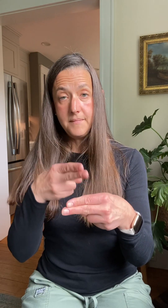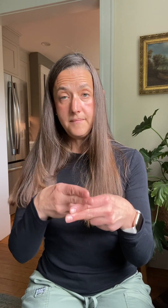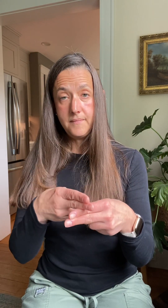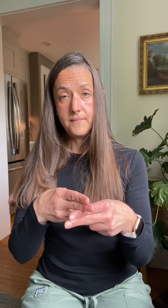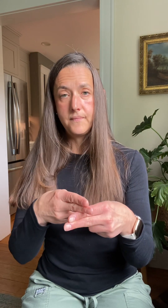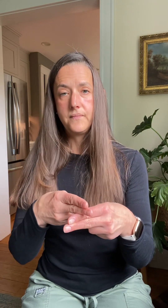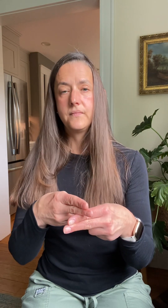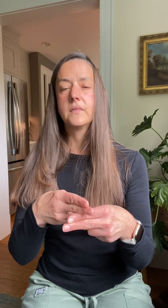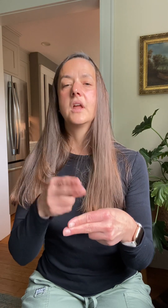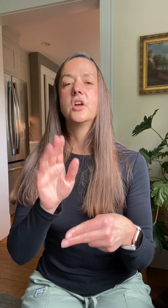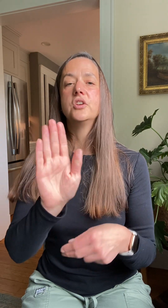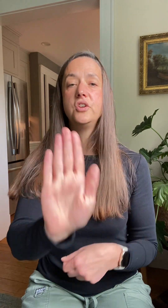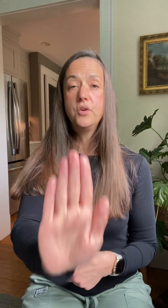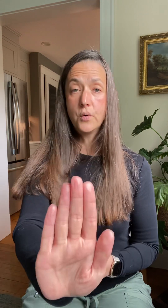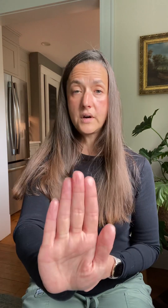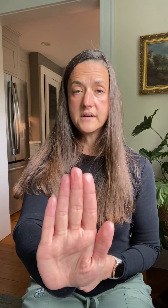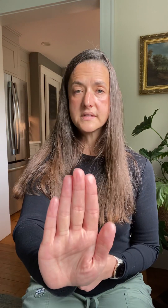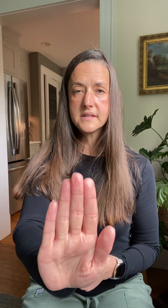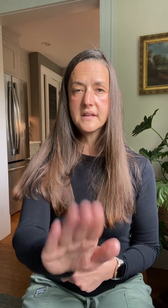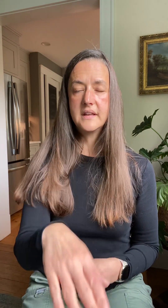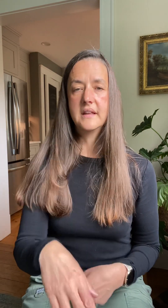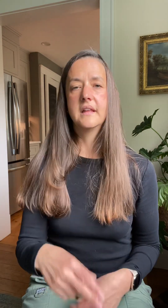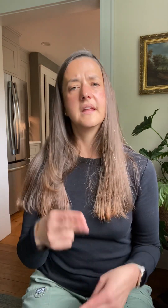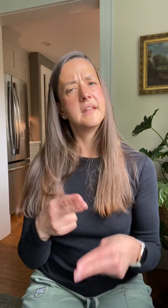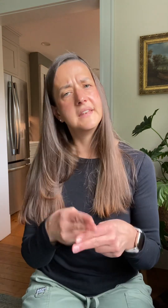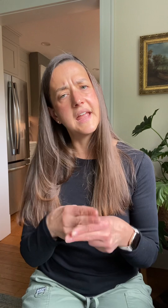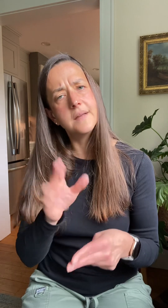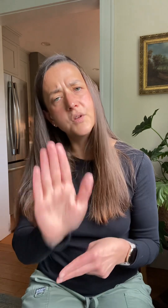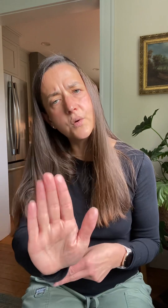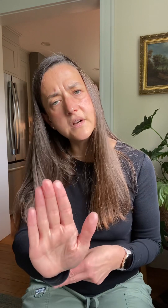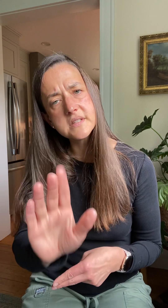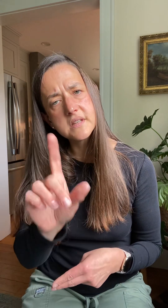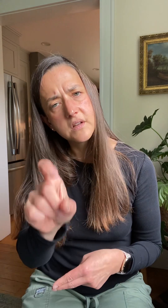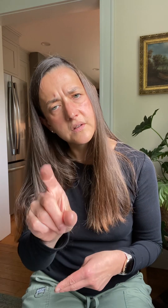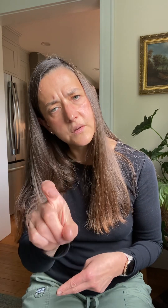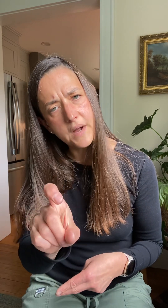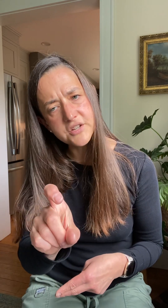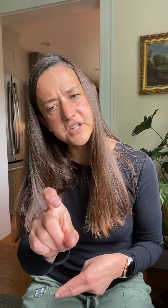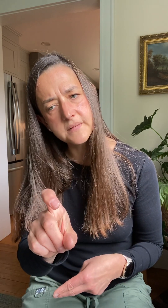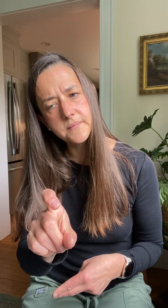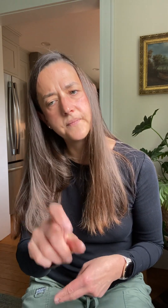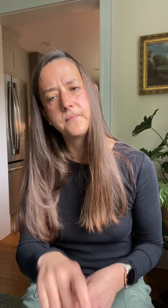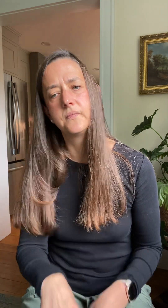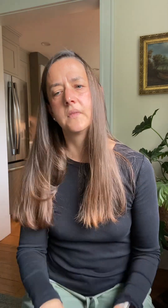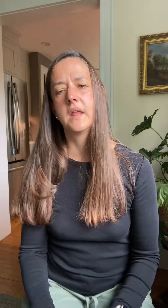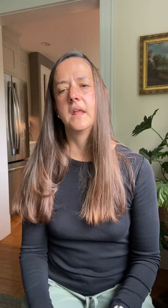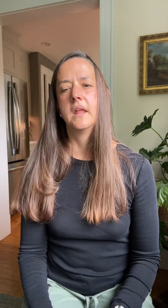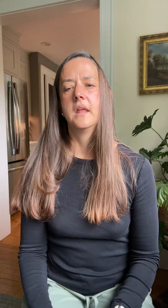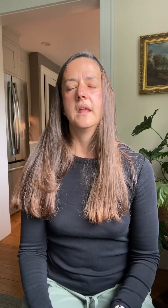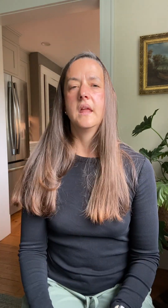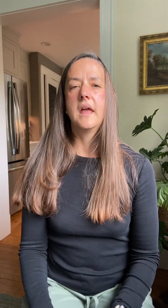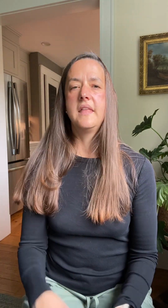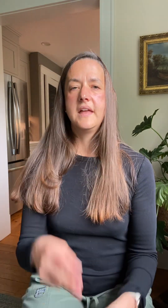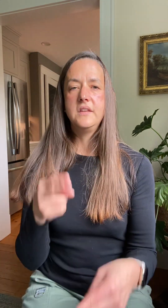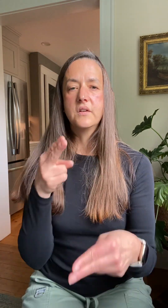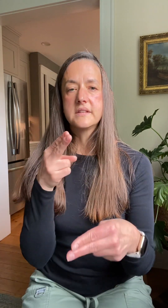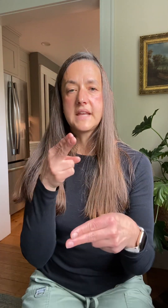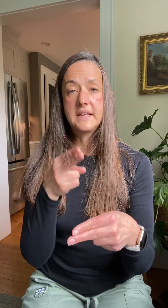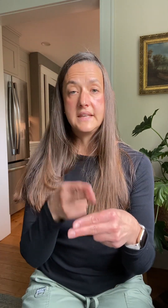Name yours. Name yours, question. And then you could say